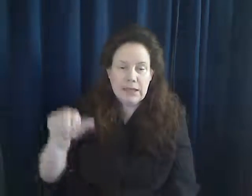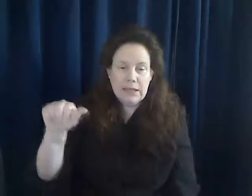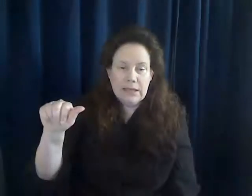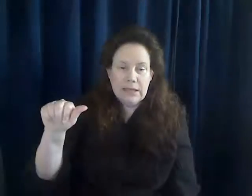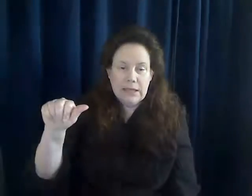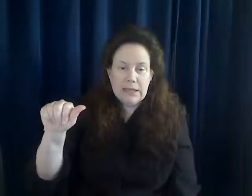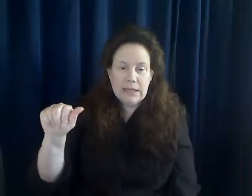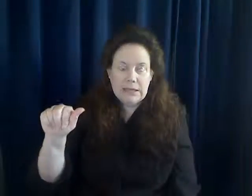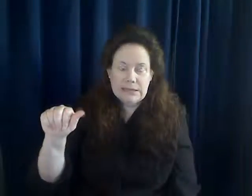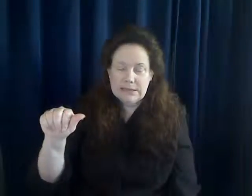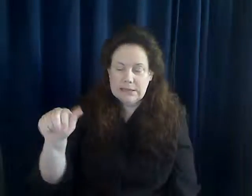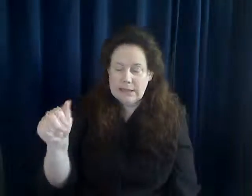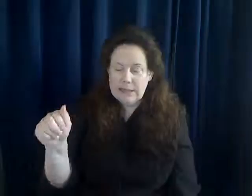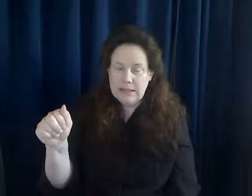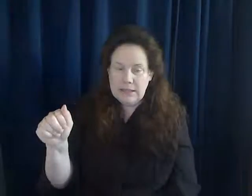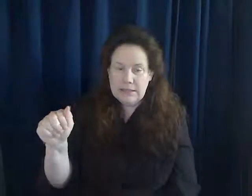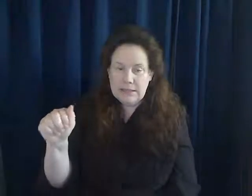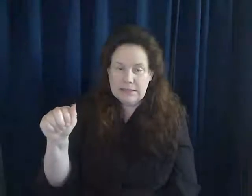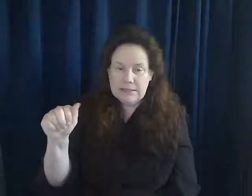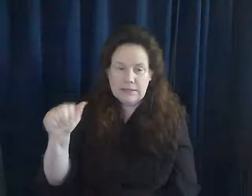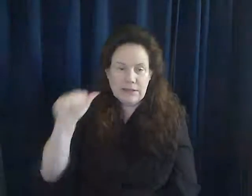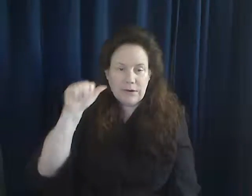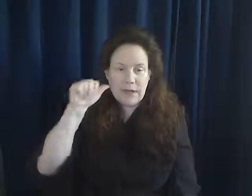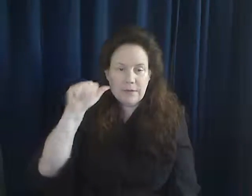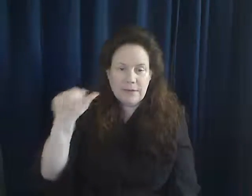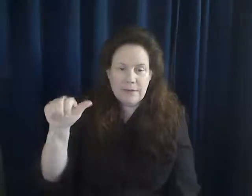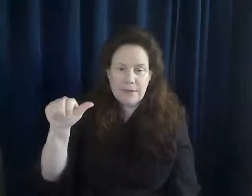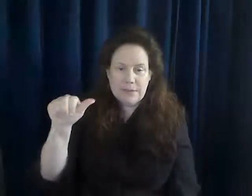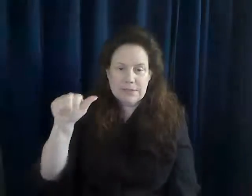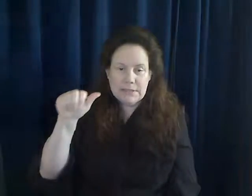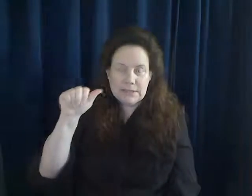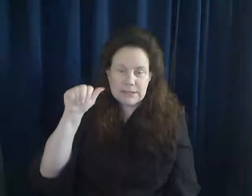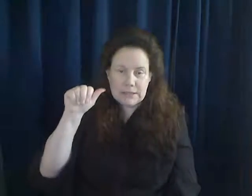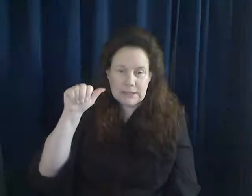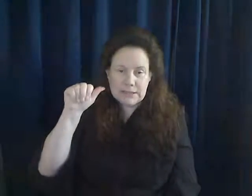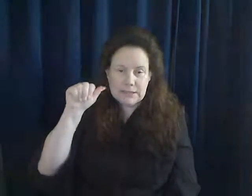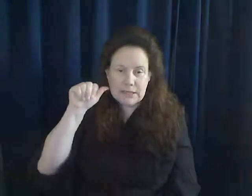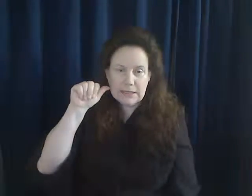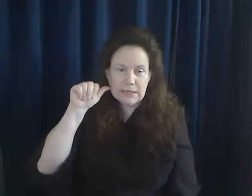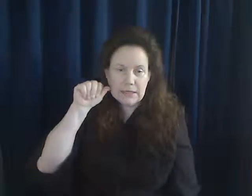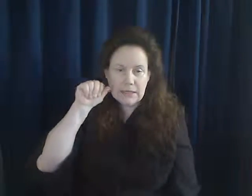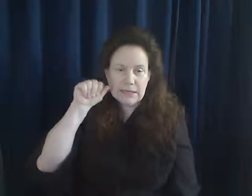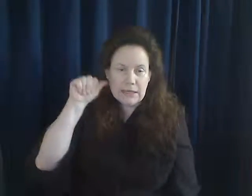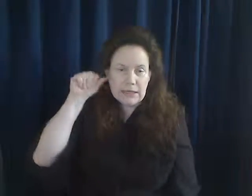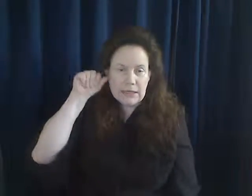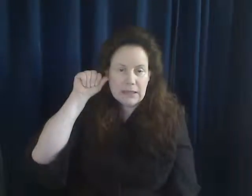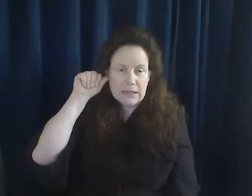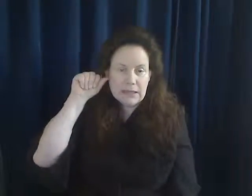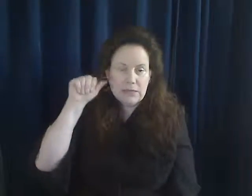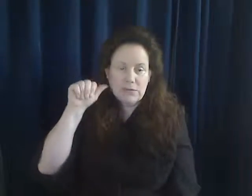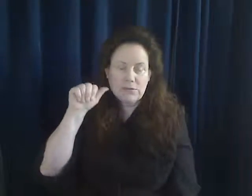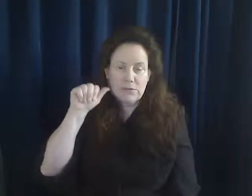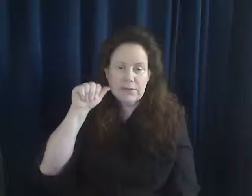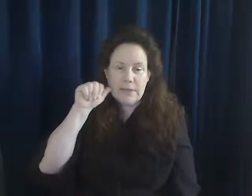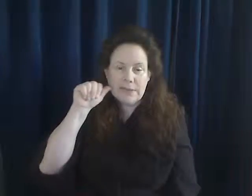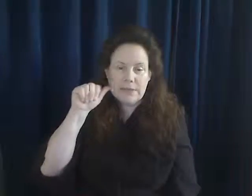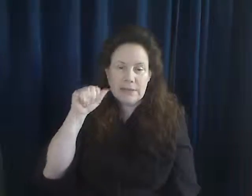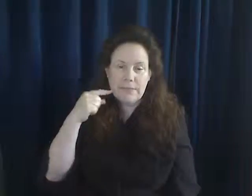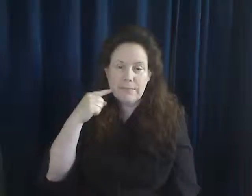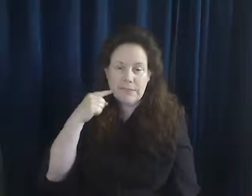Yesterday is, it's the letter A, but the thumb is slightly extended, and you're doing that same